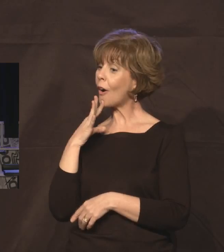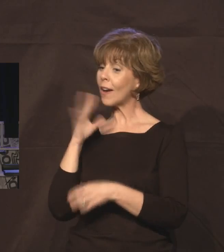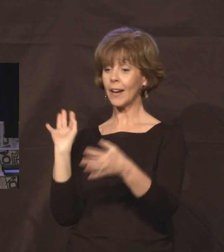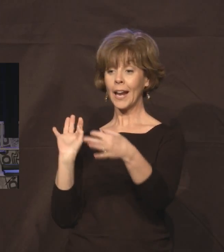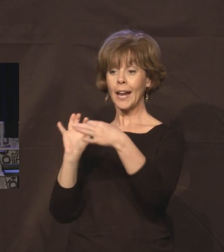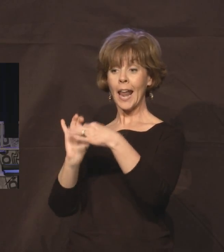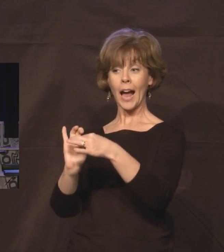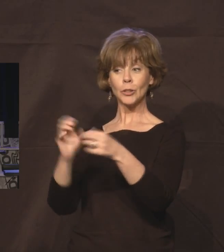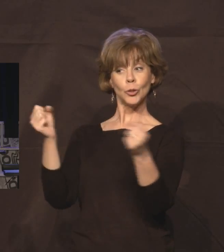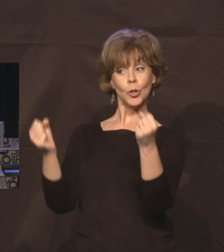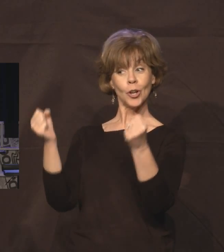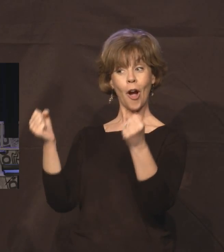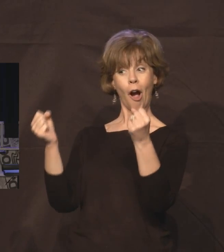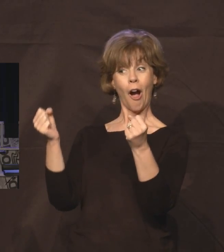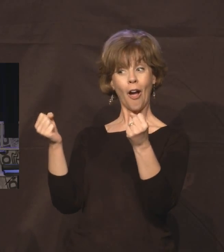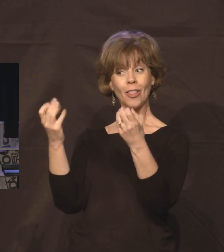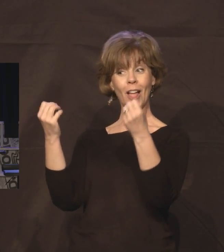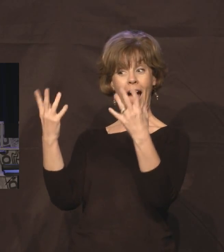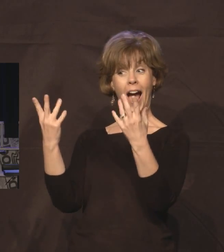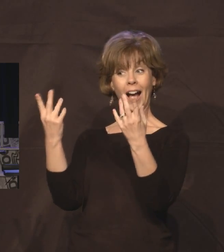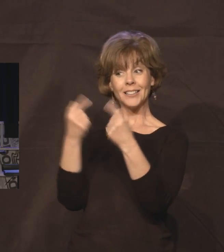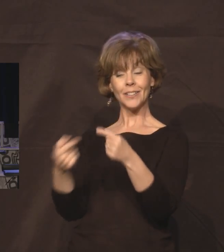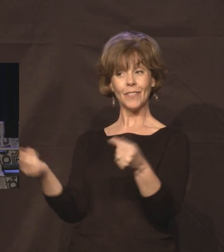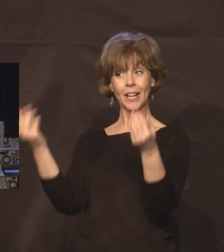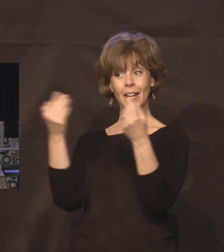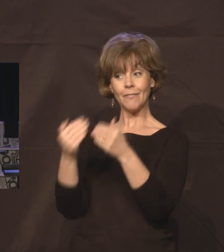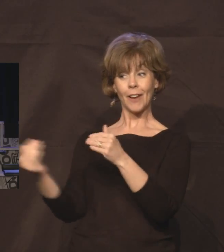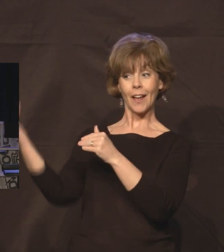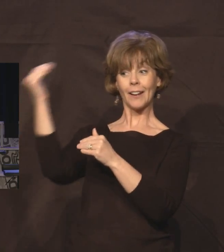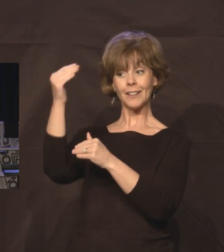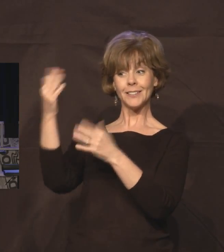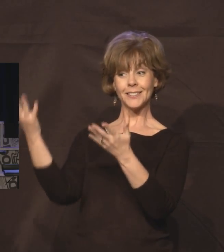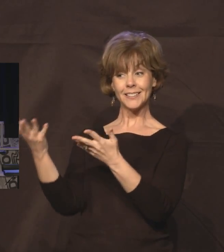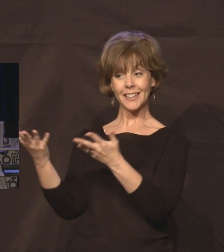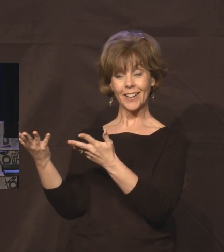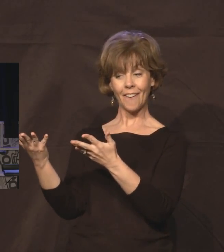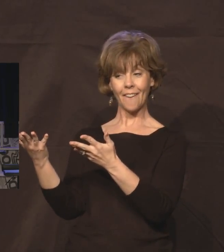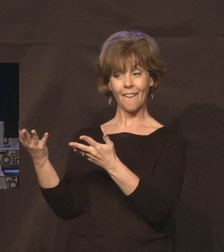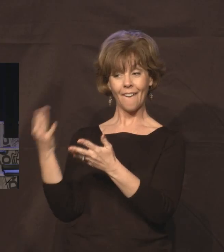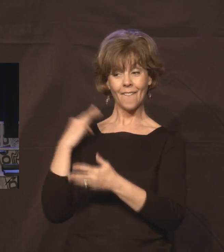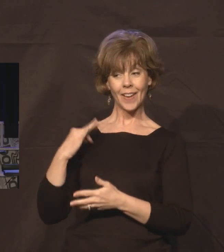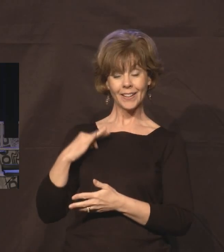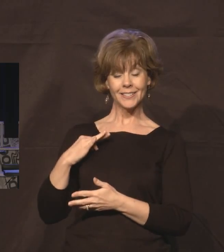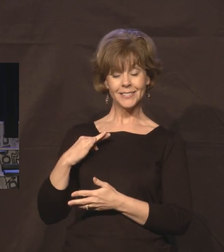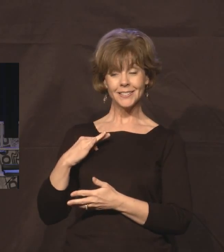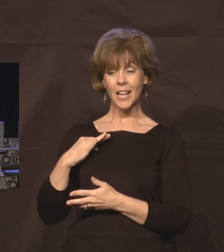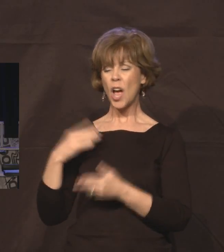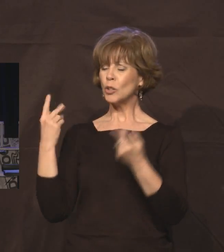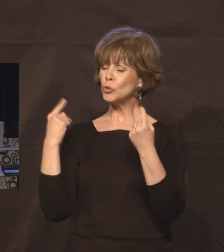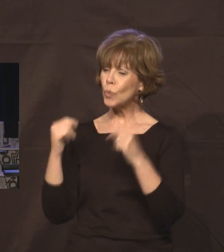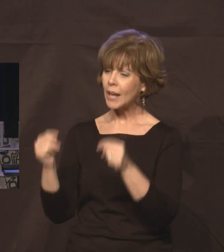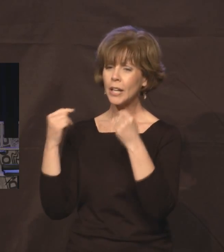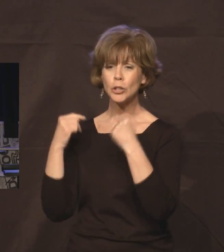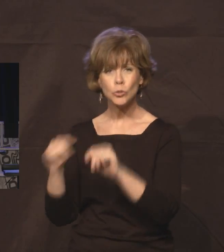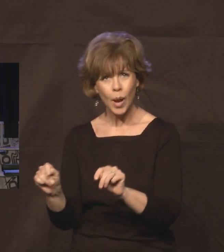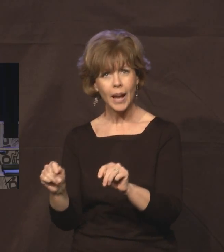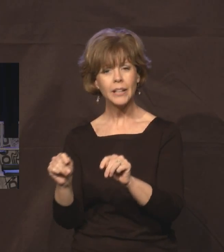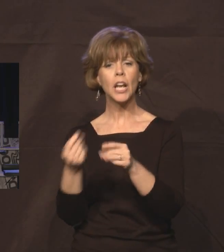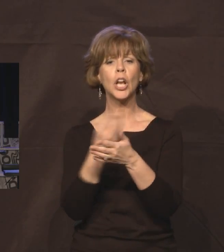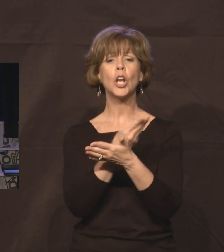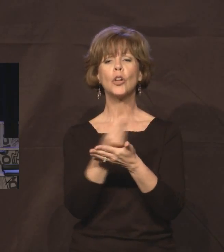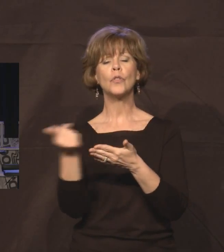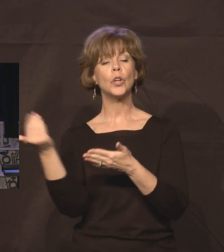know? Like, there's all kinds of advantages here. And she's like, no, I'm good. And I've tried. And she was up here a couple weeks ago, and